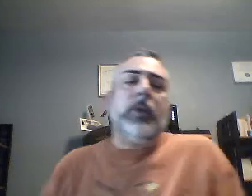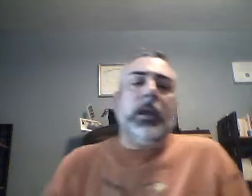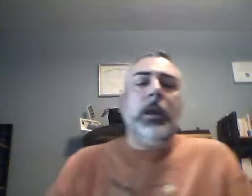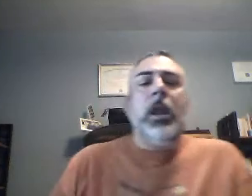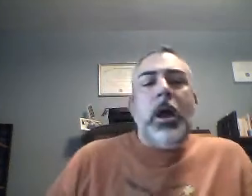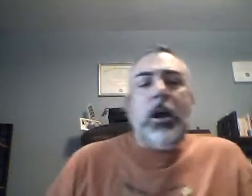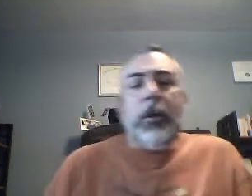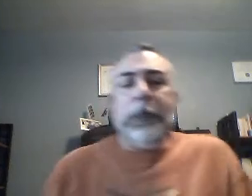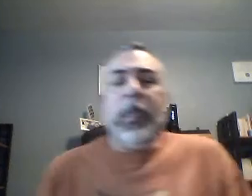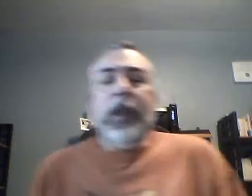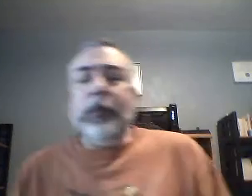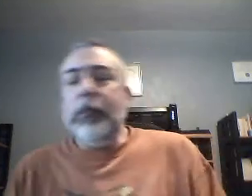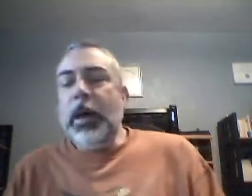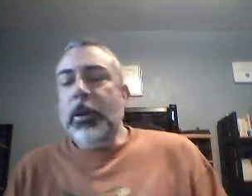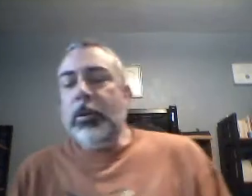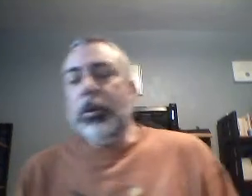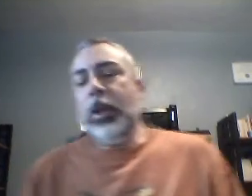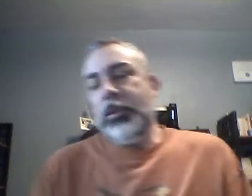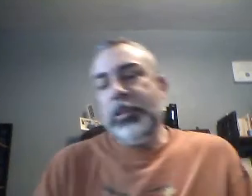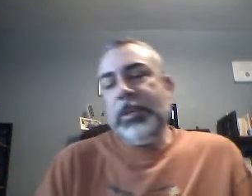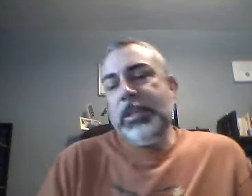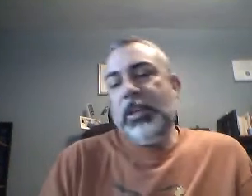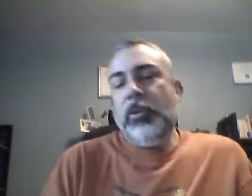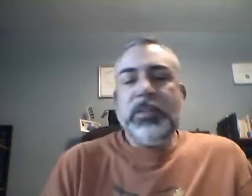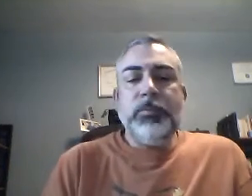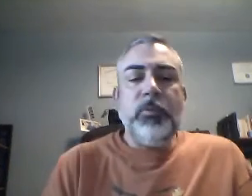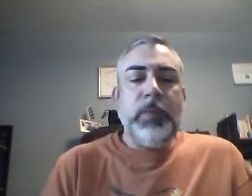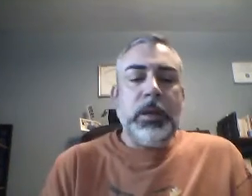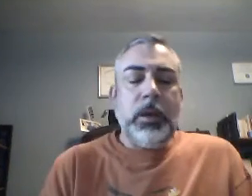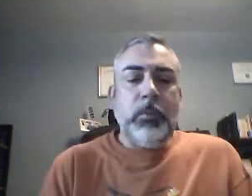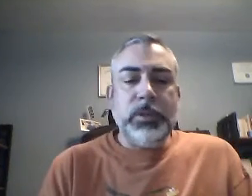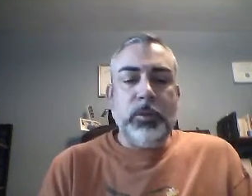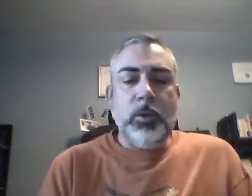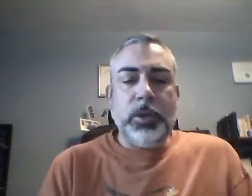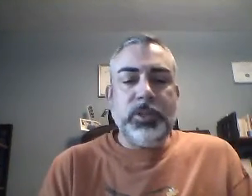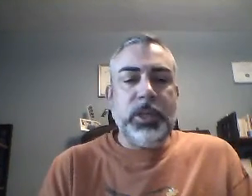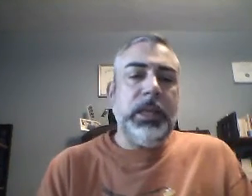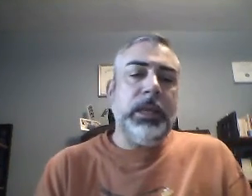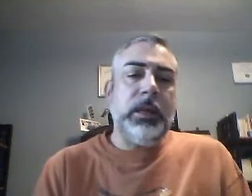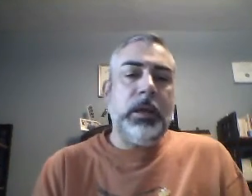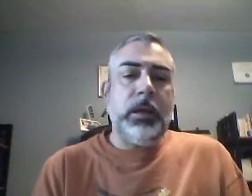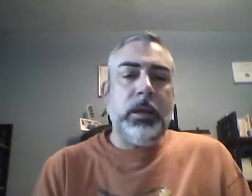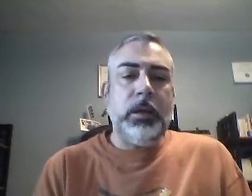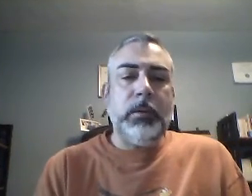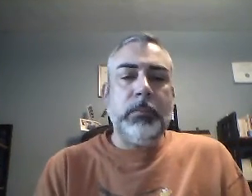right? The modern LGBTQ rights movement was launched in